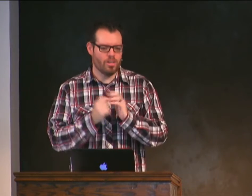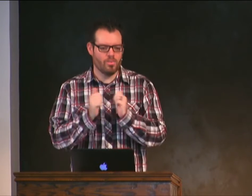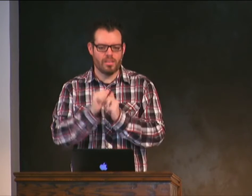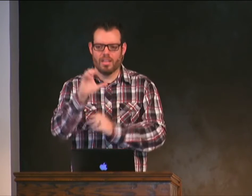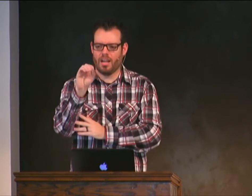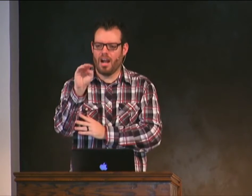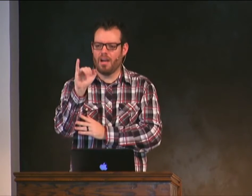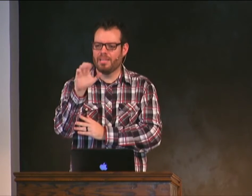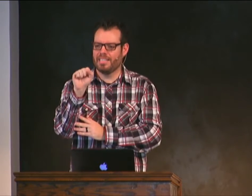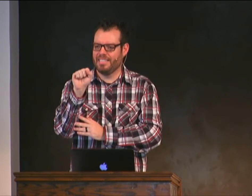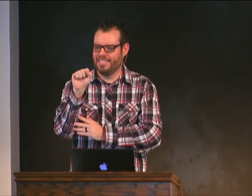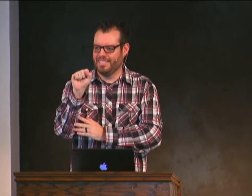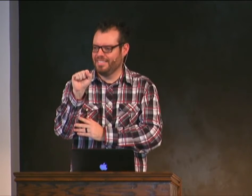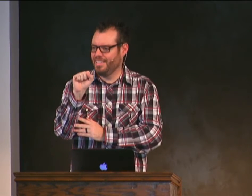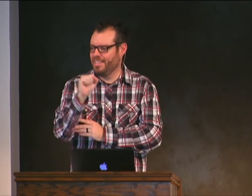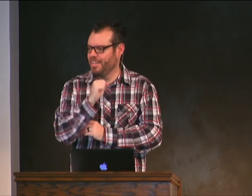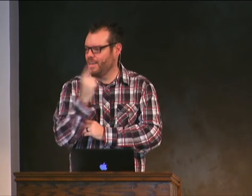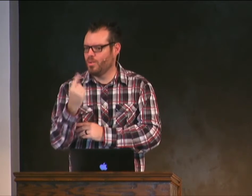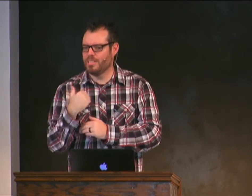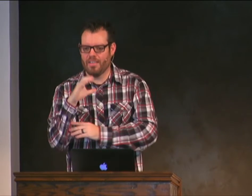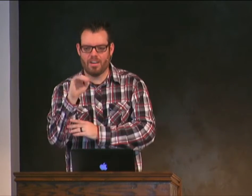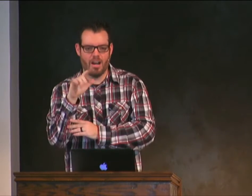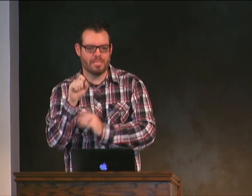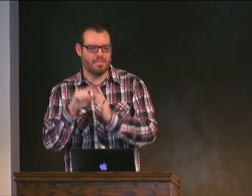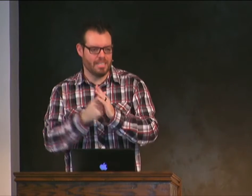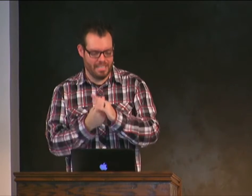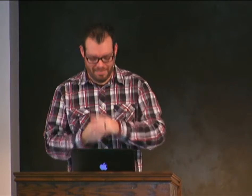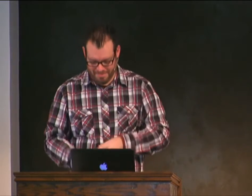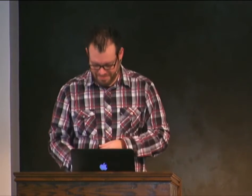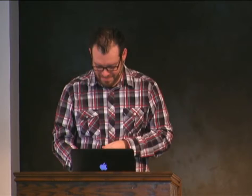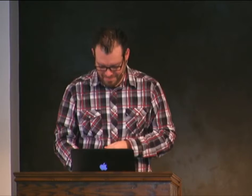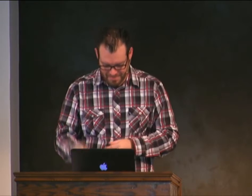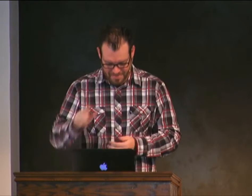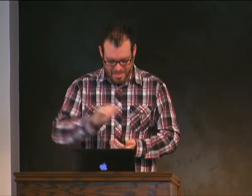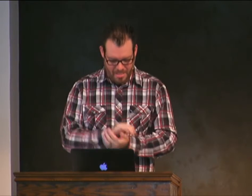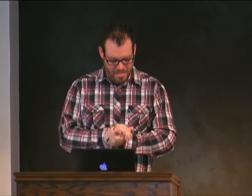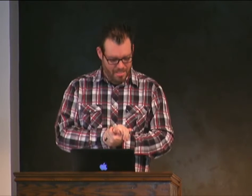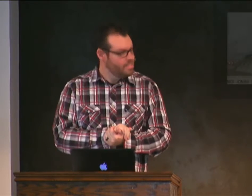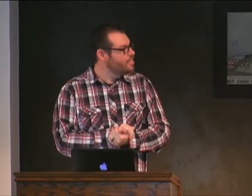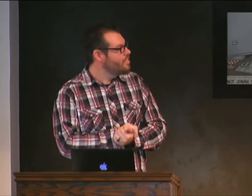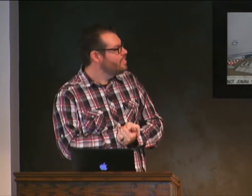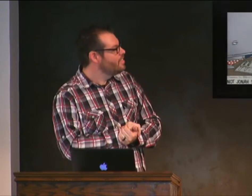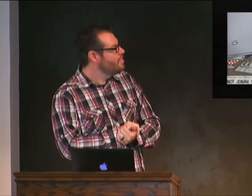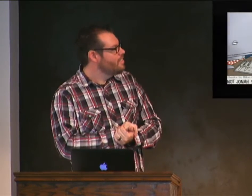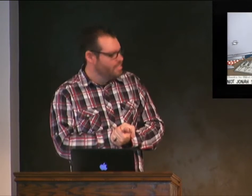Let's start with the comics. I always have comics in the beginning.